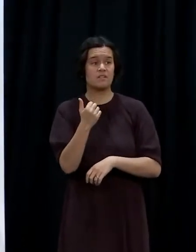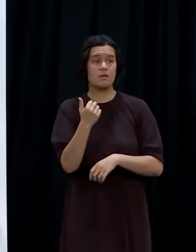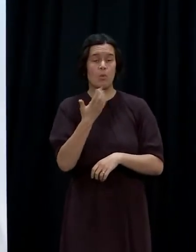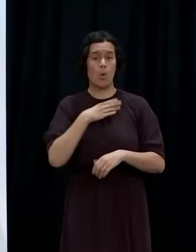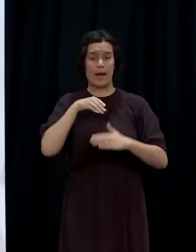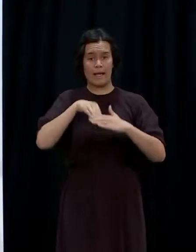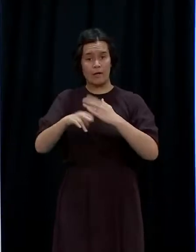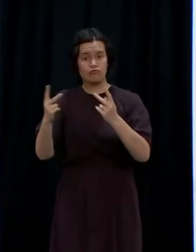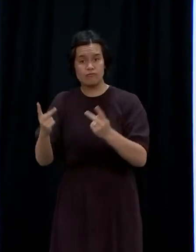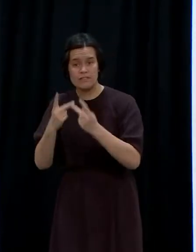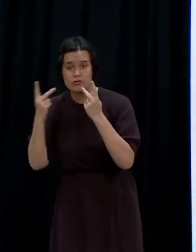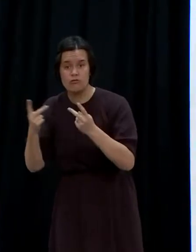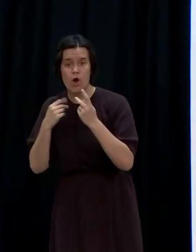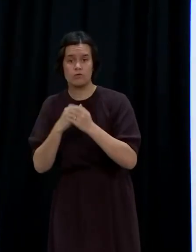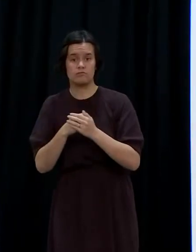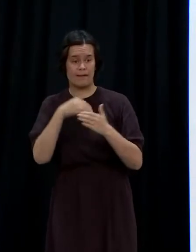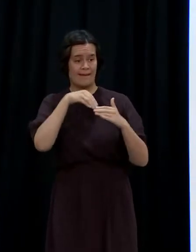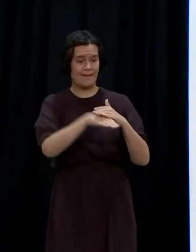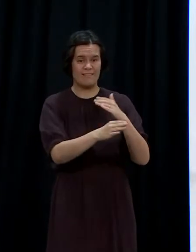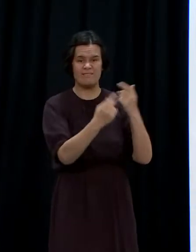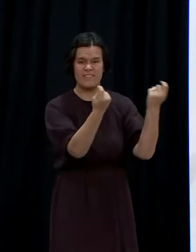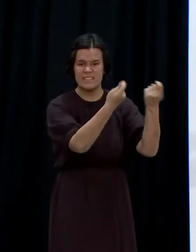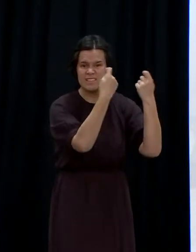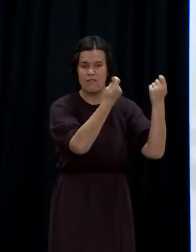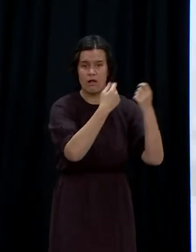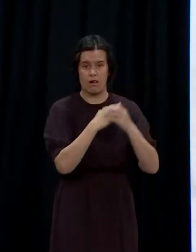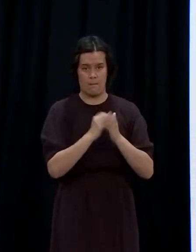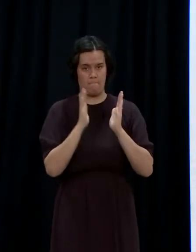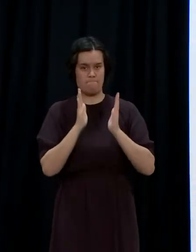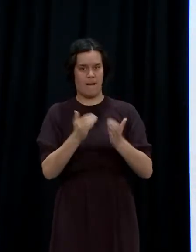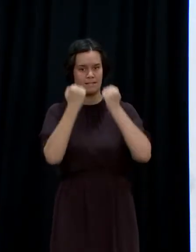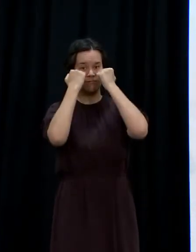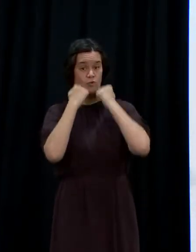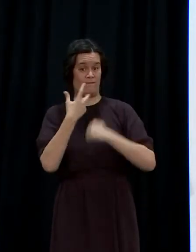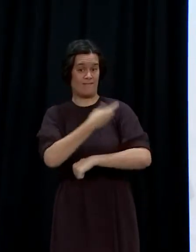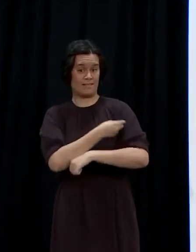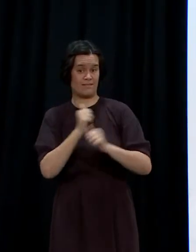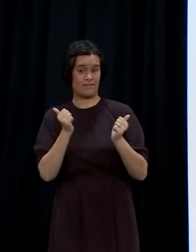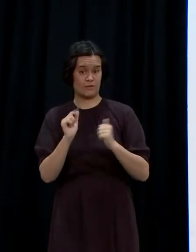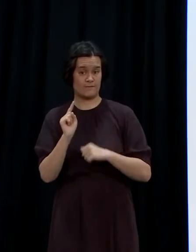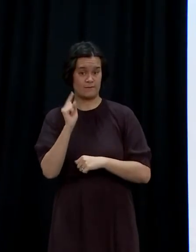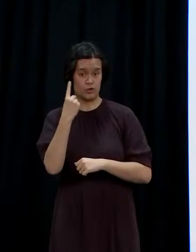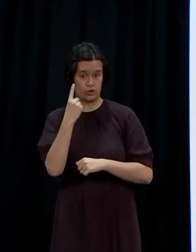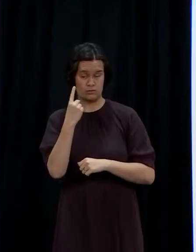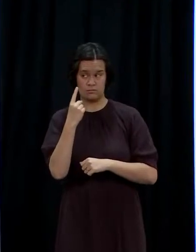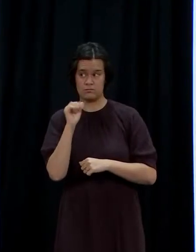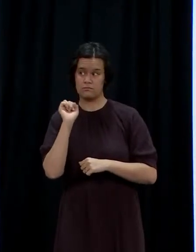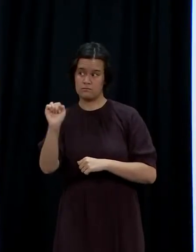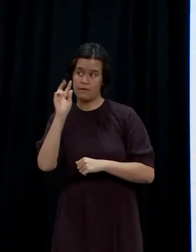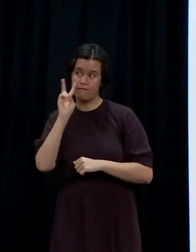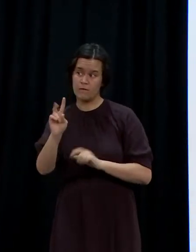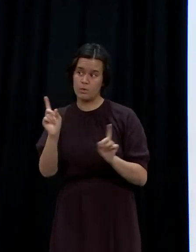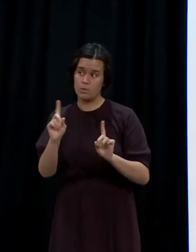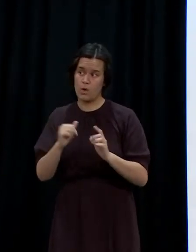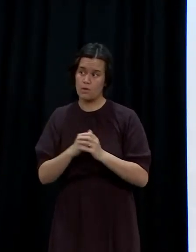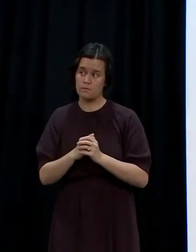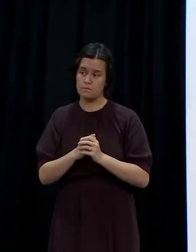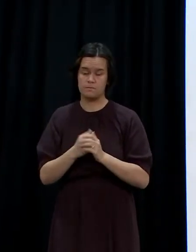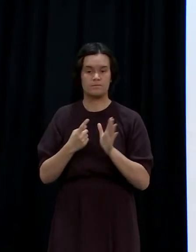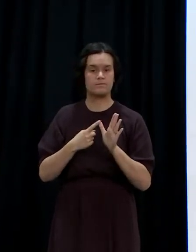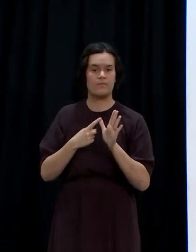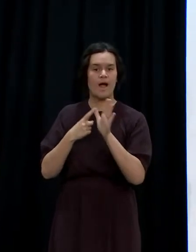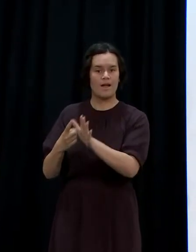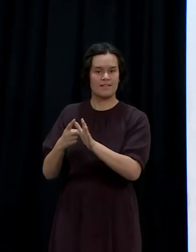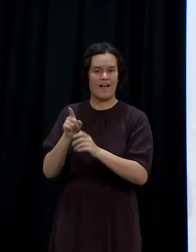restaurants, and are there plans for the government to legislate around how they can be used? Yeah, so it's very important when we use that phrase